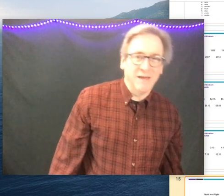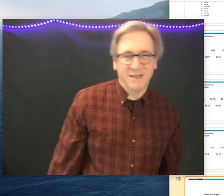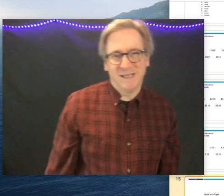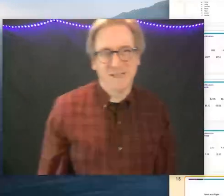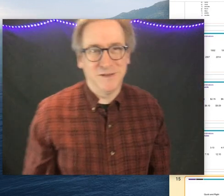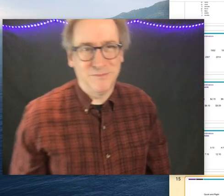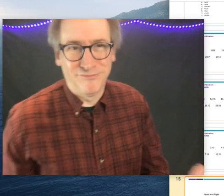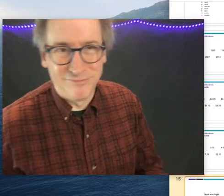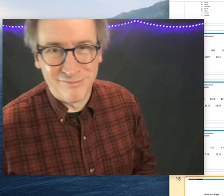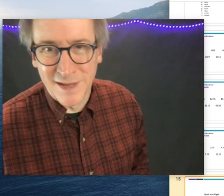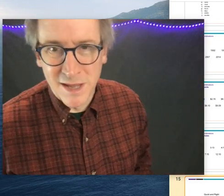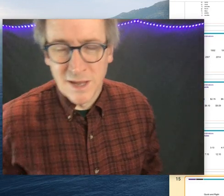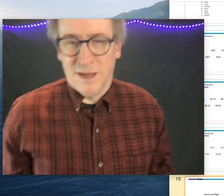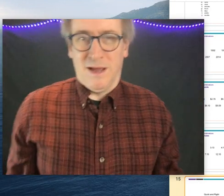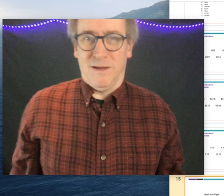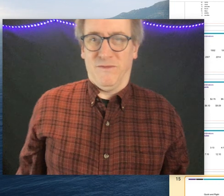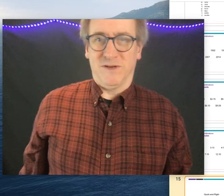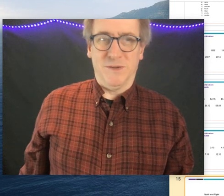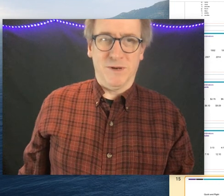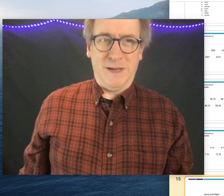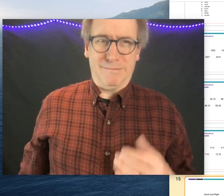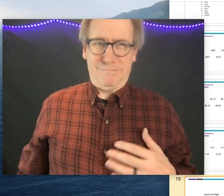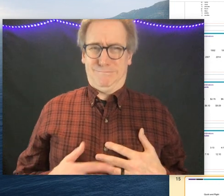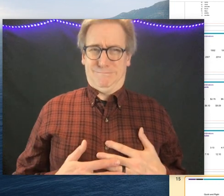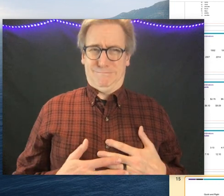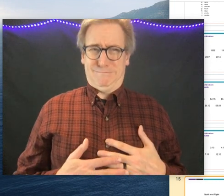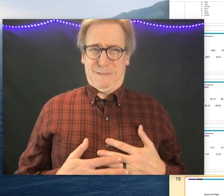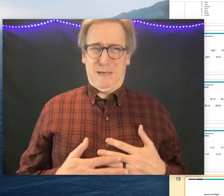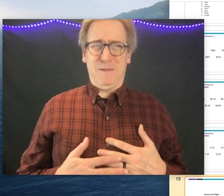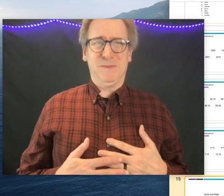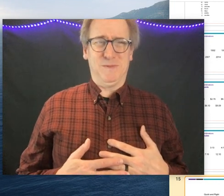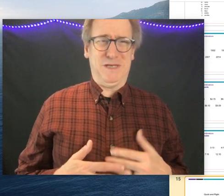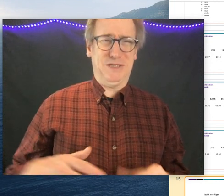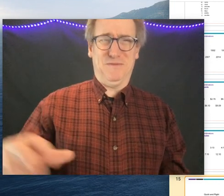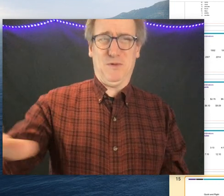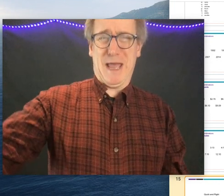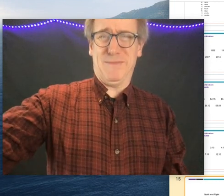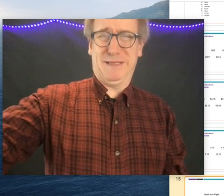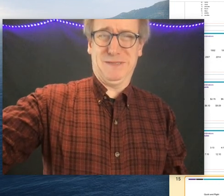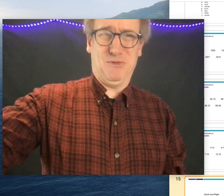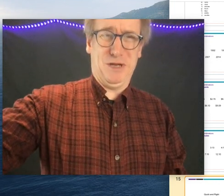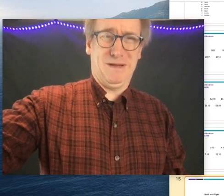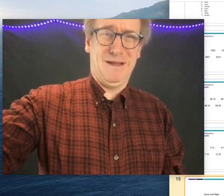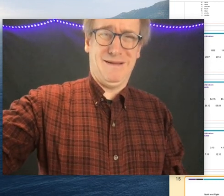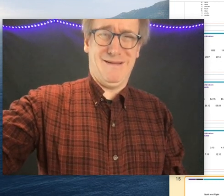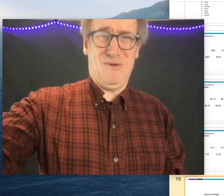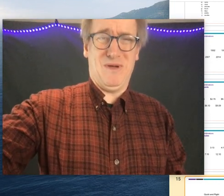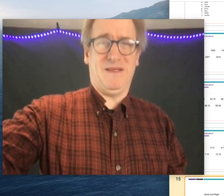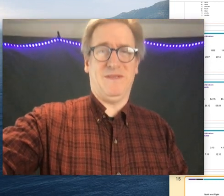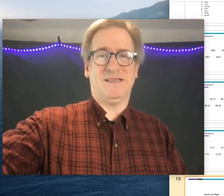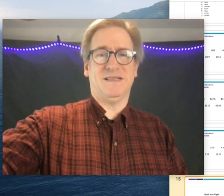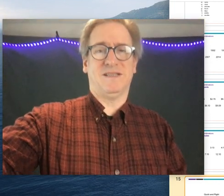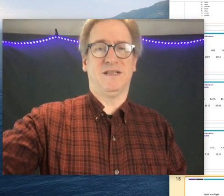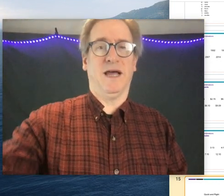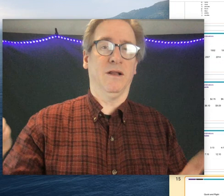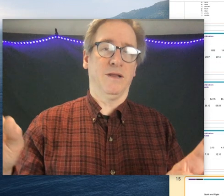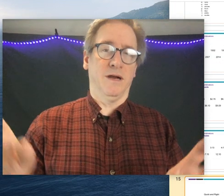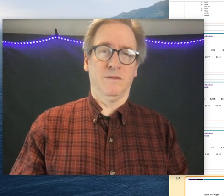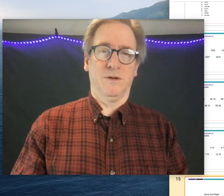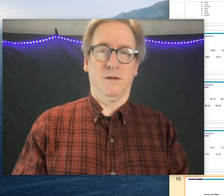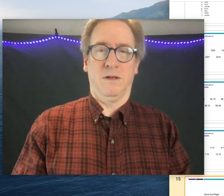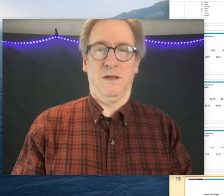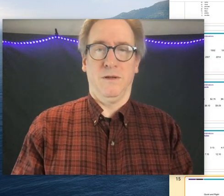So, yeah, this is, for some reason, I'm like, I'm not supposed to teach the vocab at this point. No, this is the